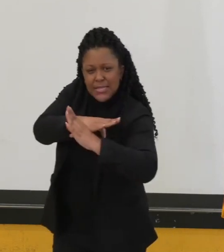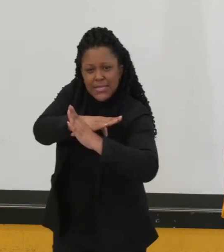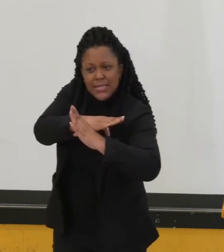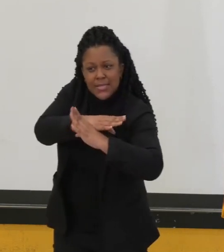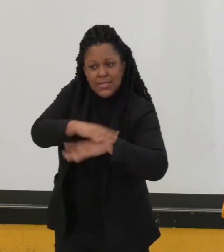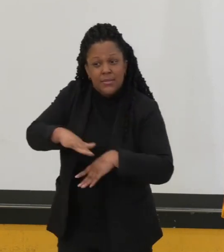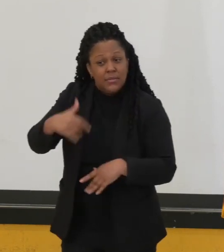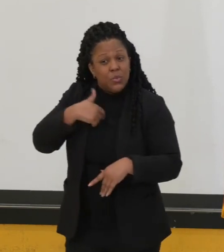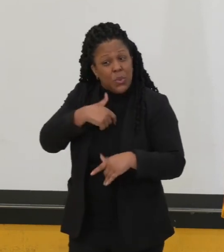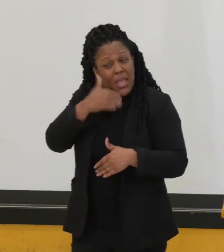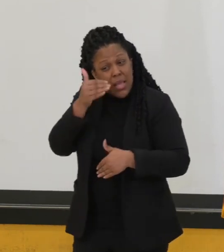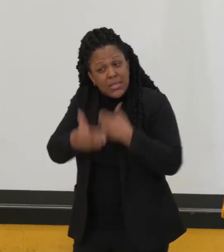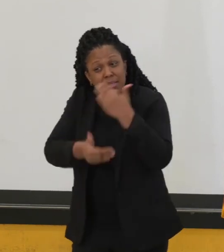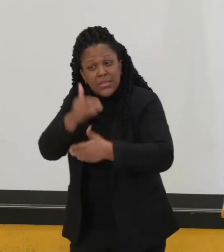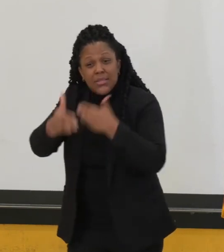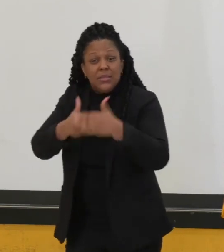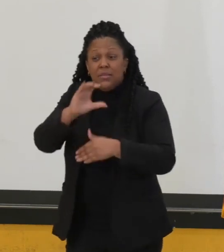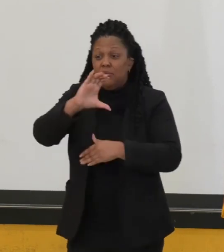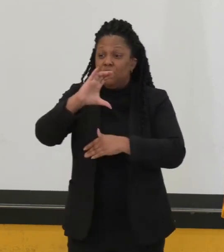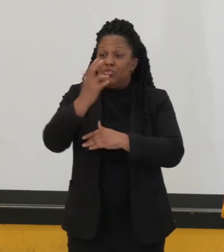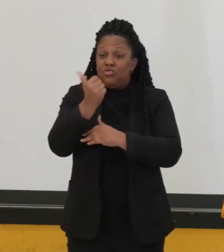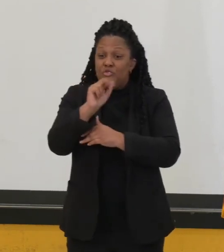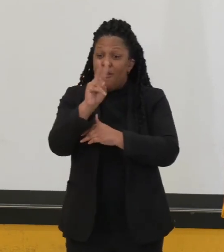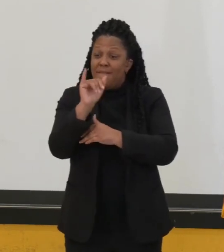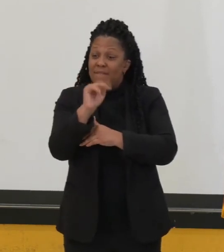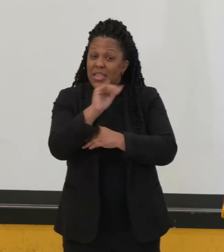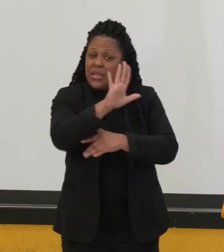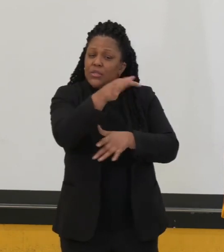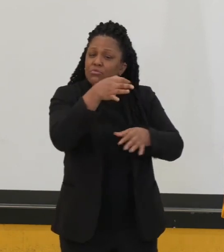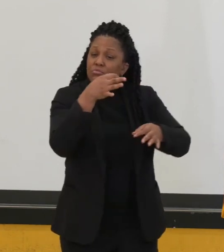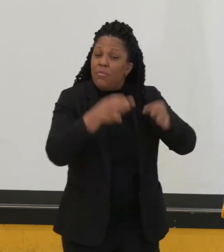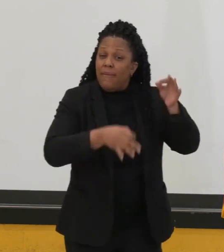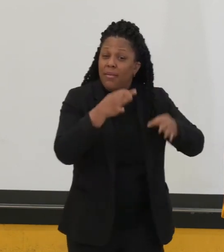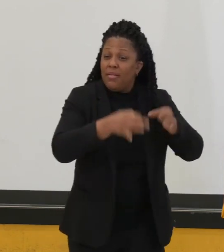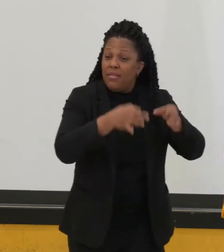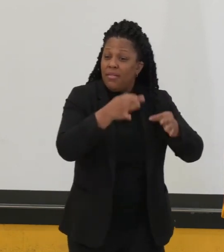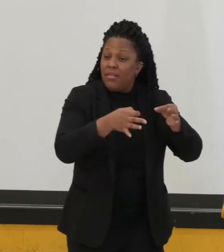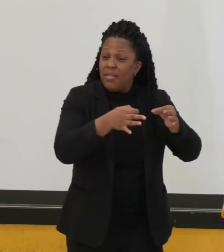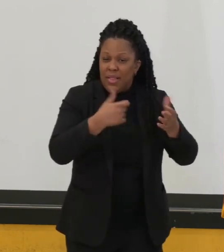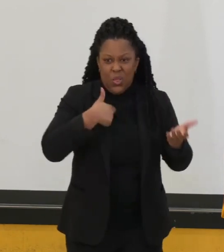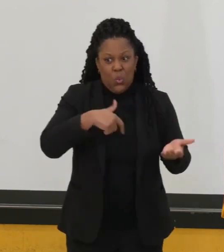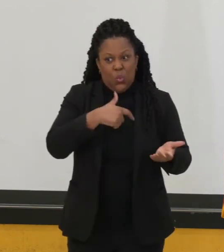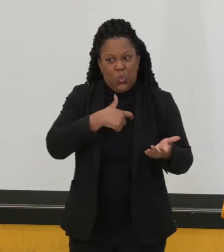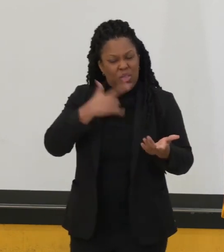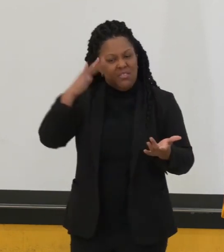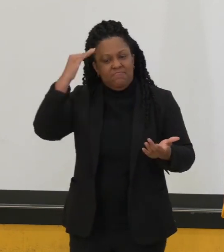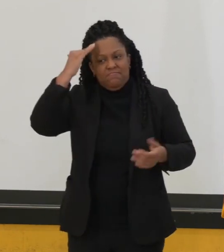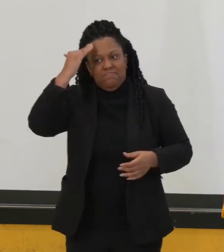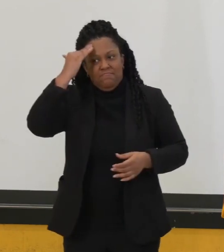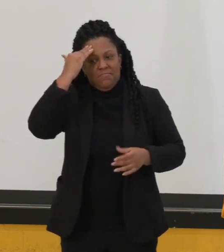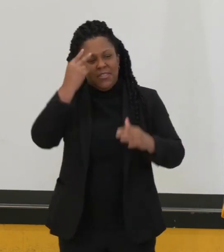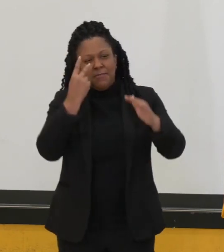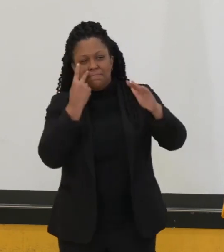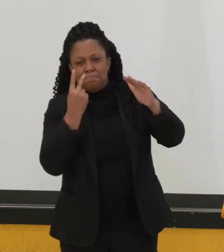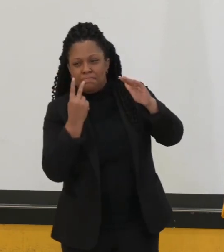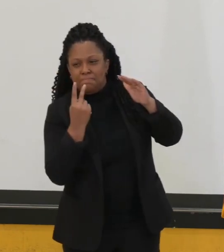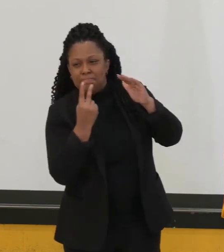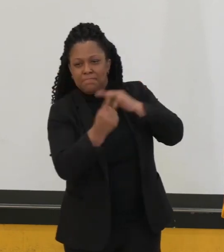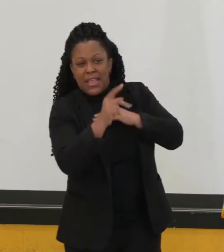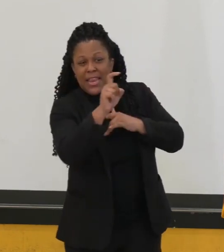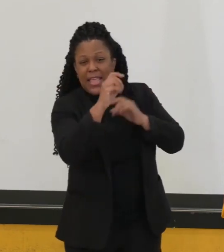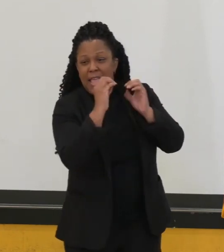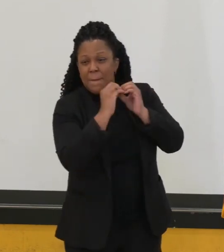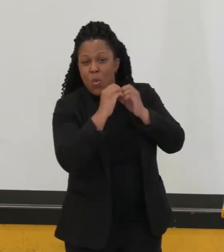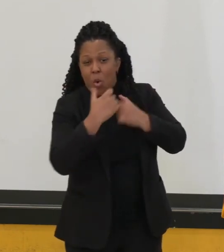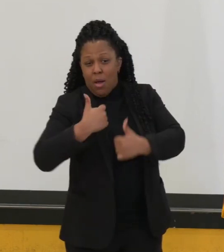And we are prepared to ramp up law enforcement presence across St. Paul and across the Twin Cities.